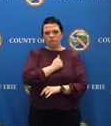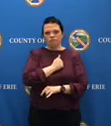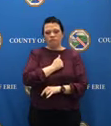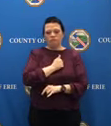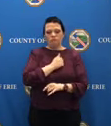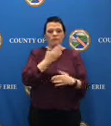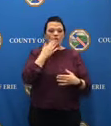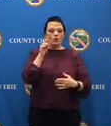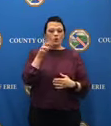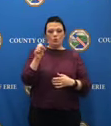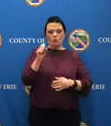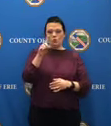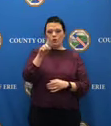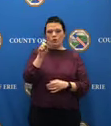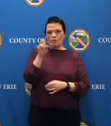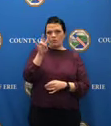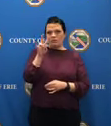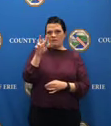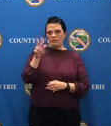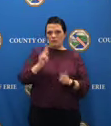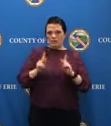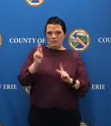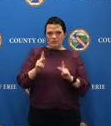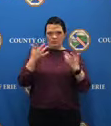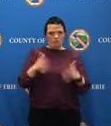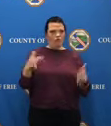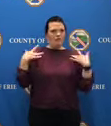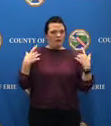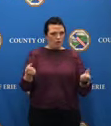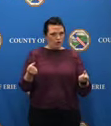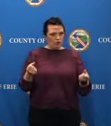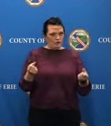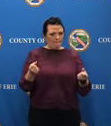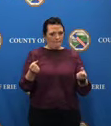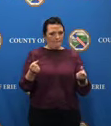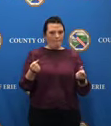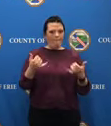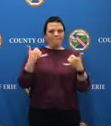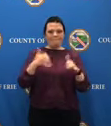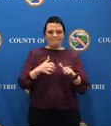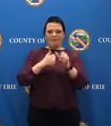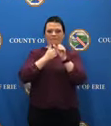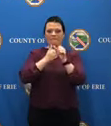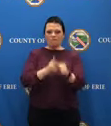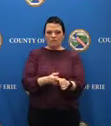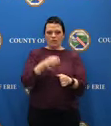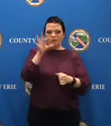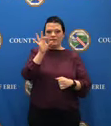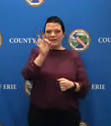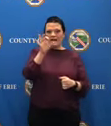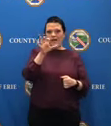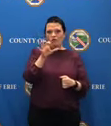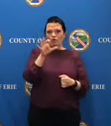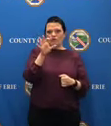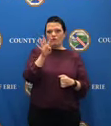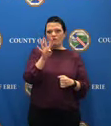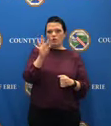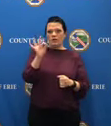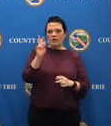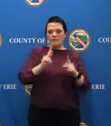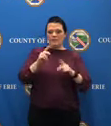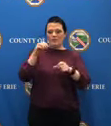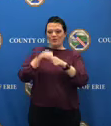that 173 people have recovered. We are still following 949 people